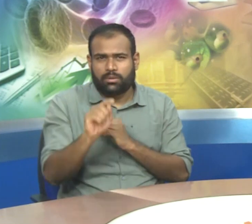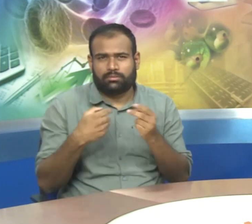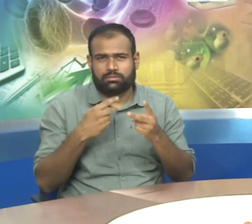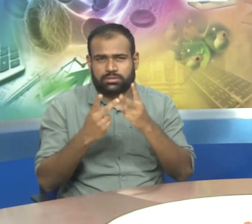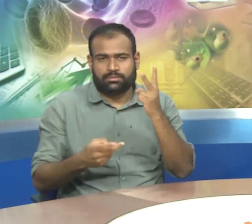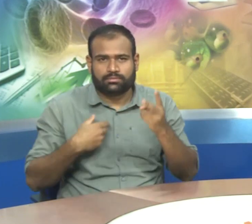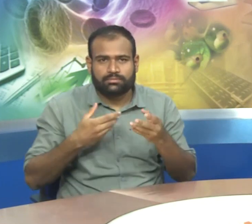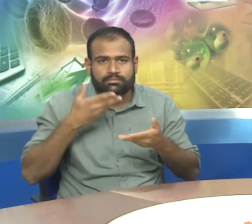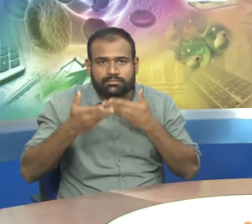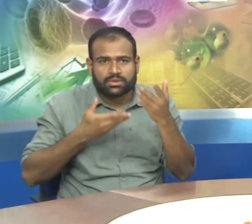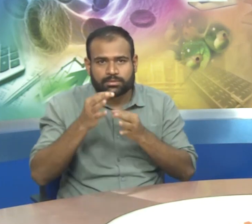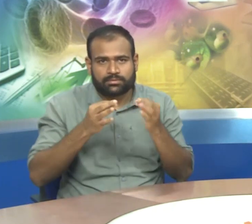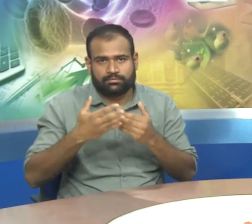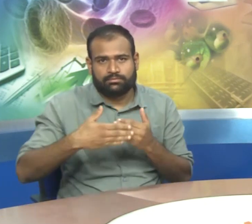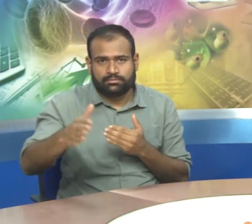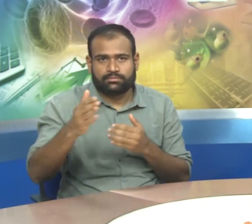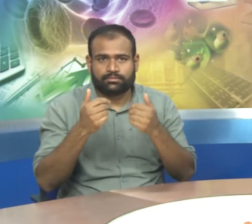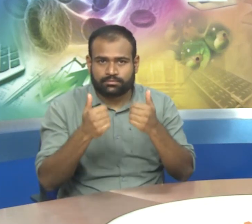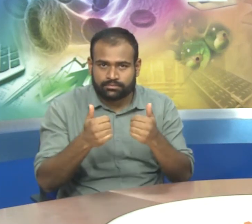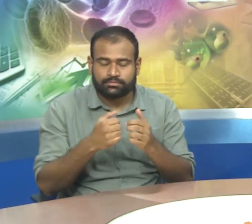points. Let's get started.